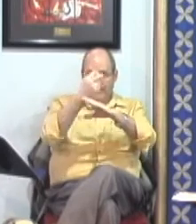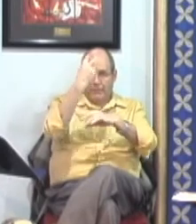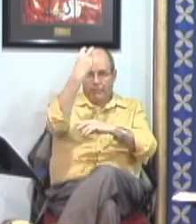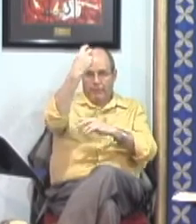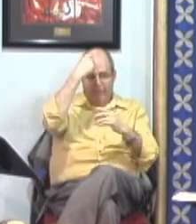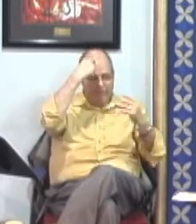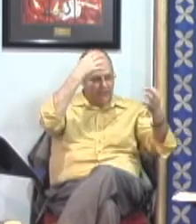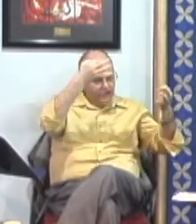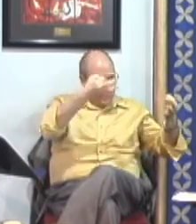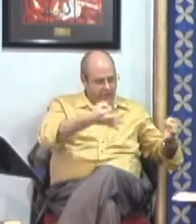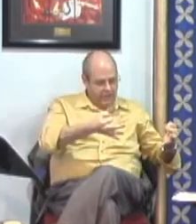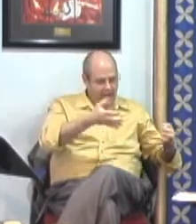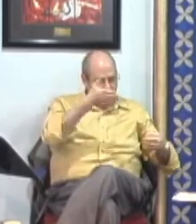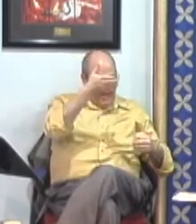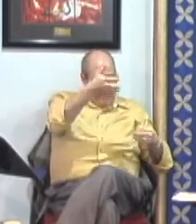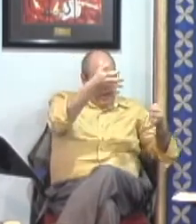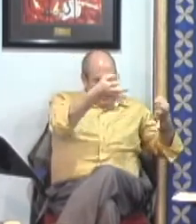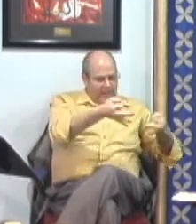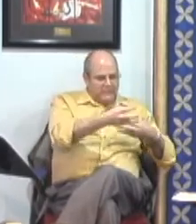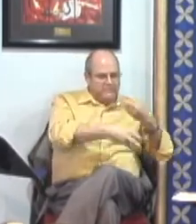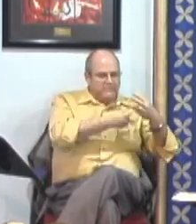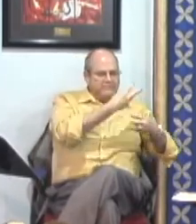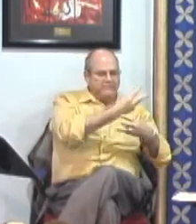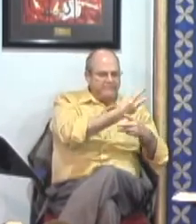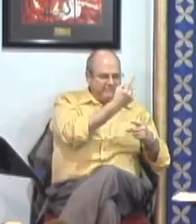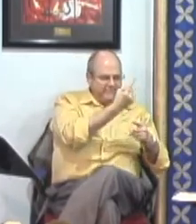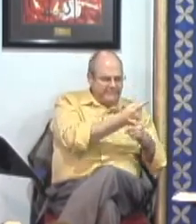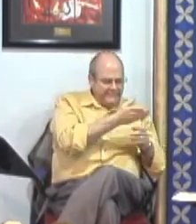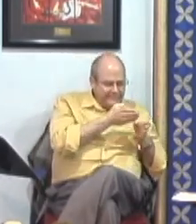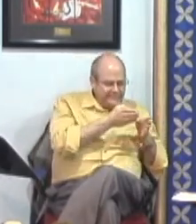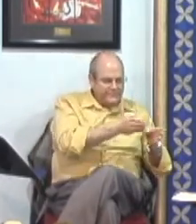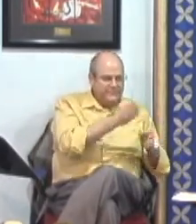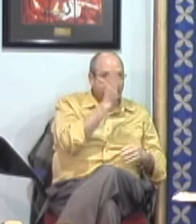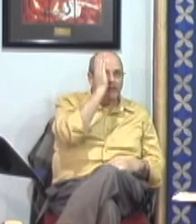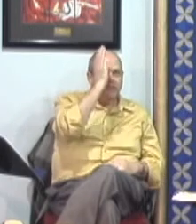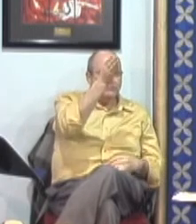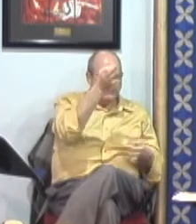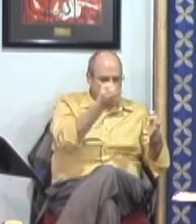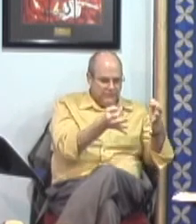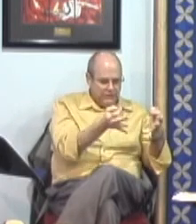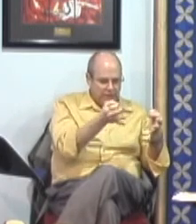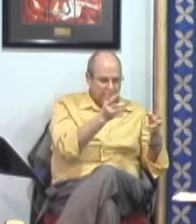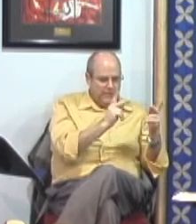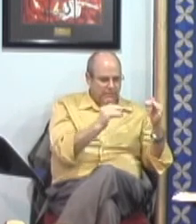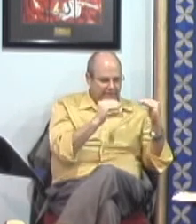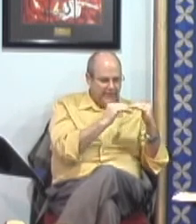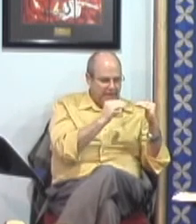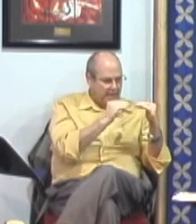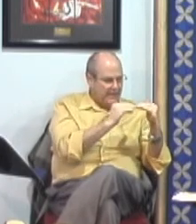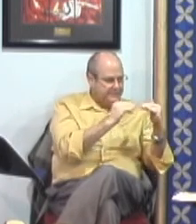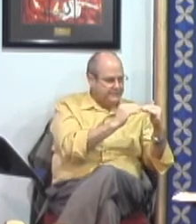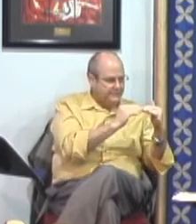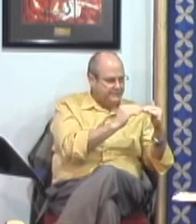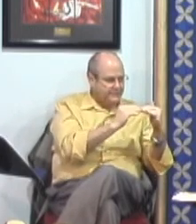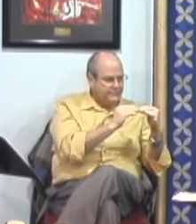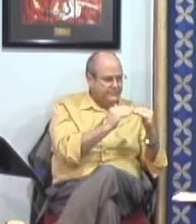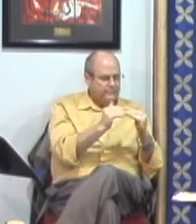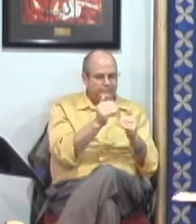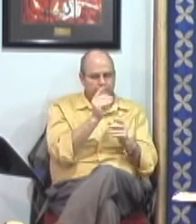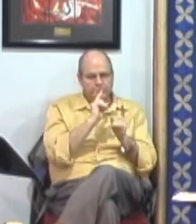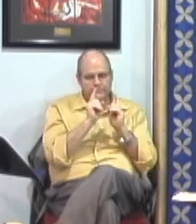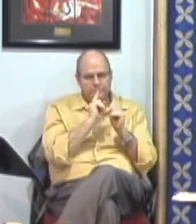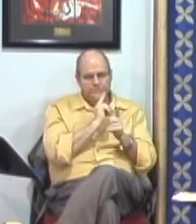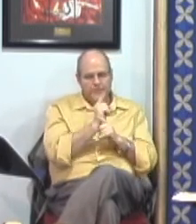for judgment. He will judge the world in righteousness. He will judge the peoples fairly. And so we talked